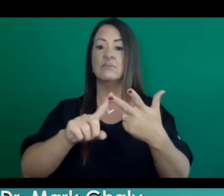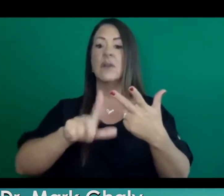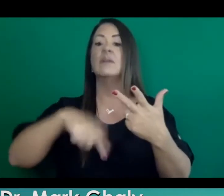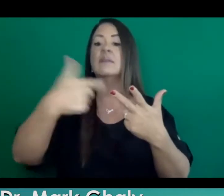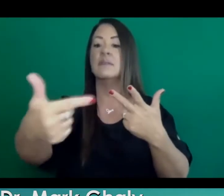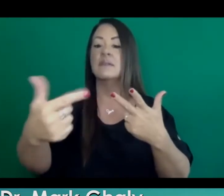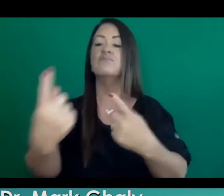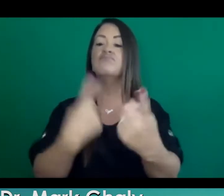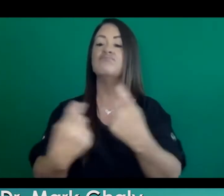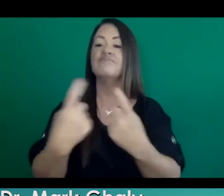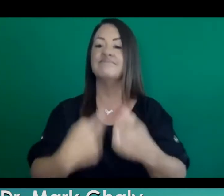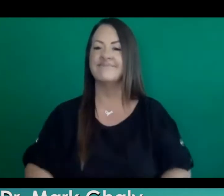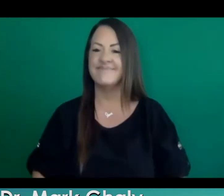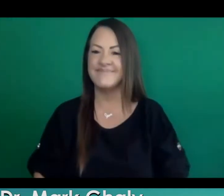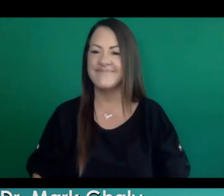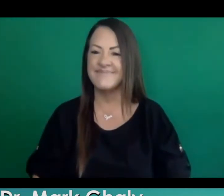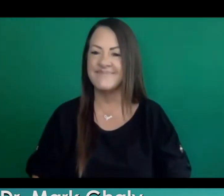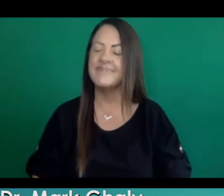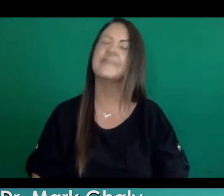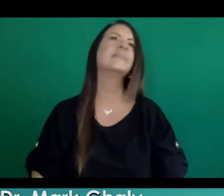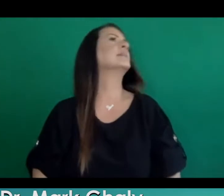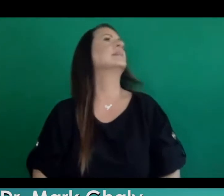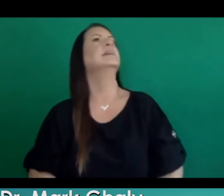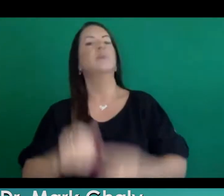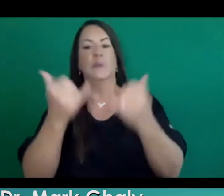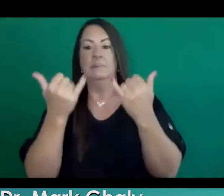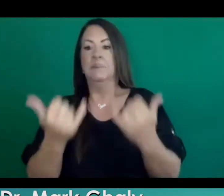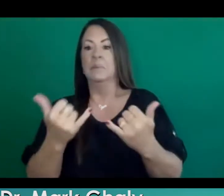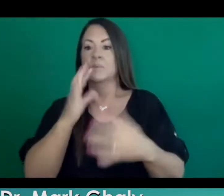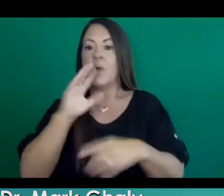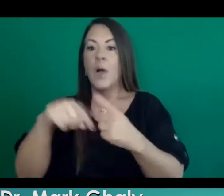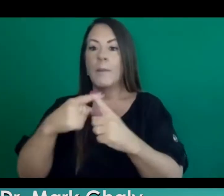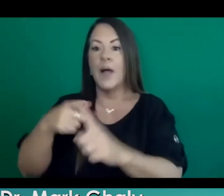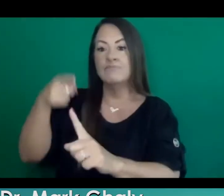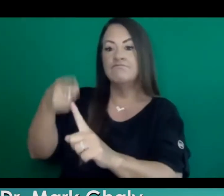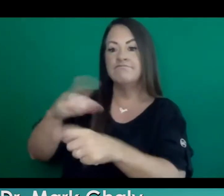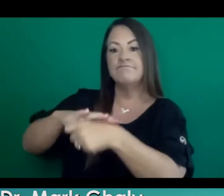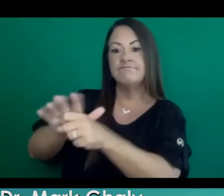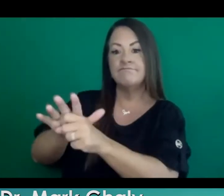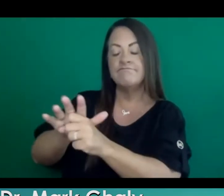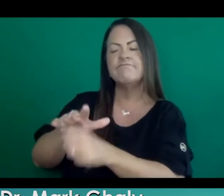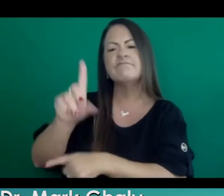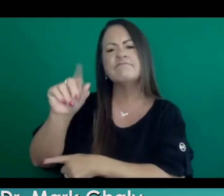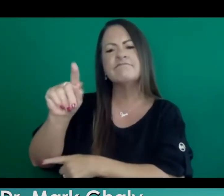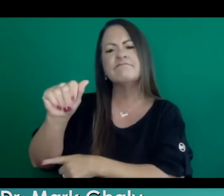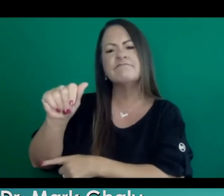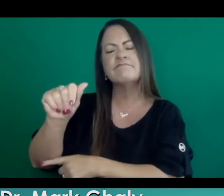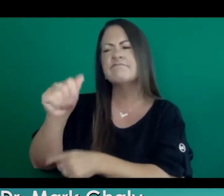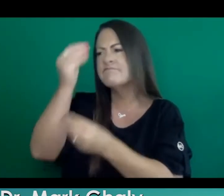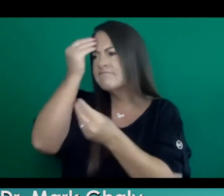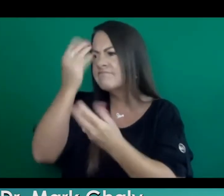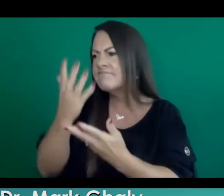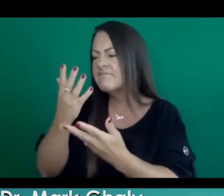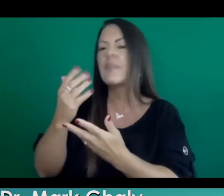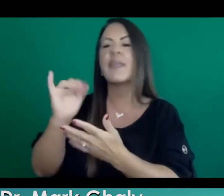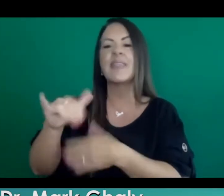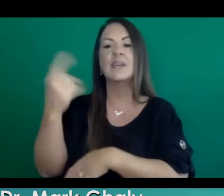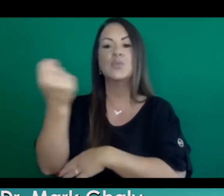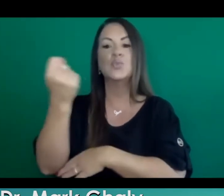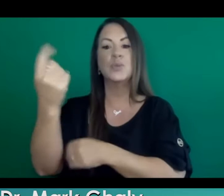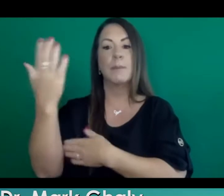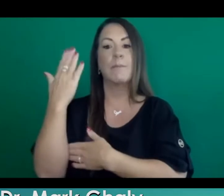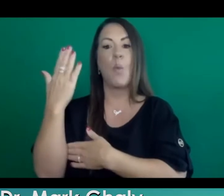every week. So when it comes to the data for COVID-19, I'll remind you that Tuesday morning data at the state